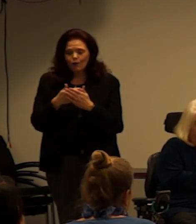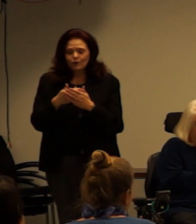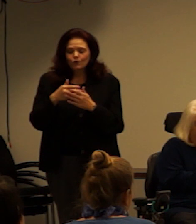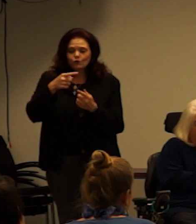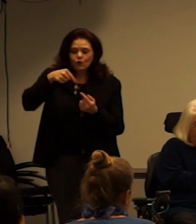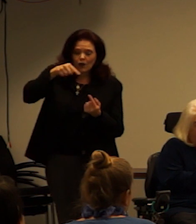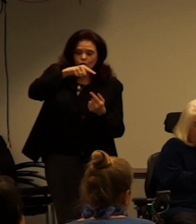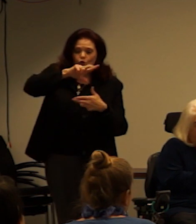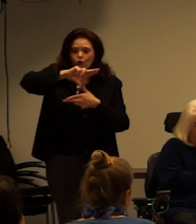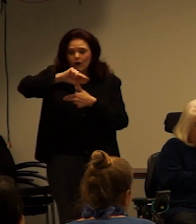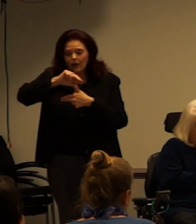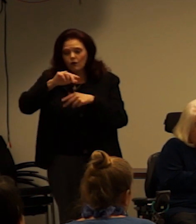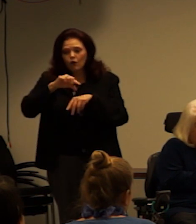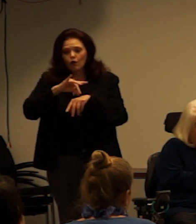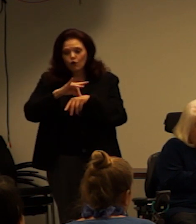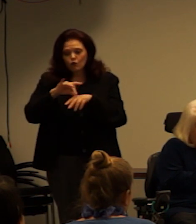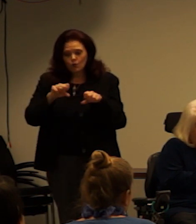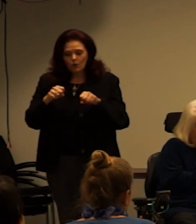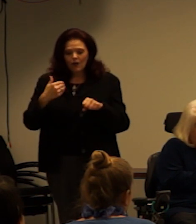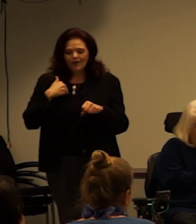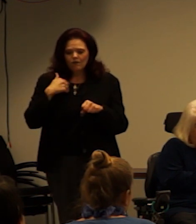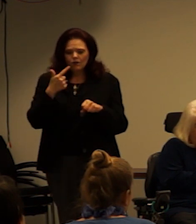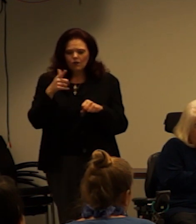and earthquakes. We have Gulf Coast.